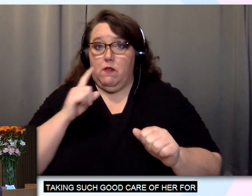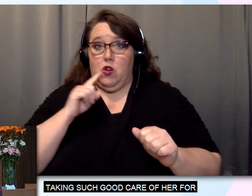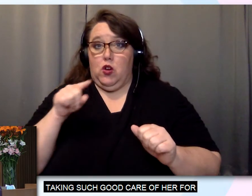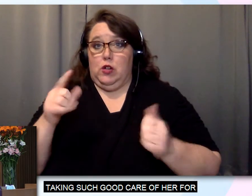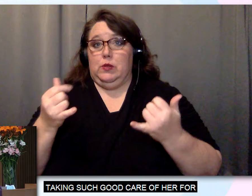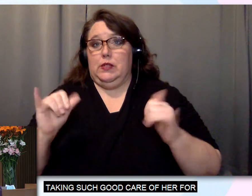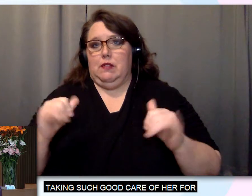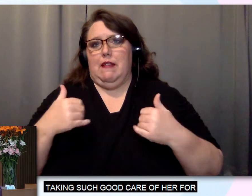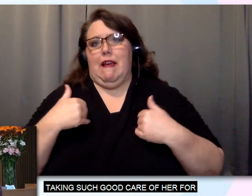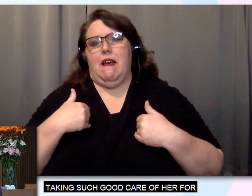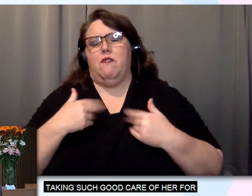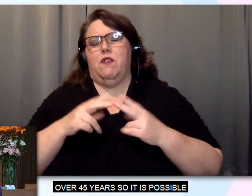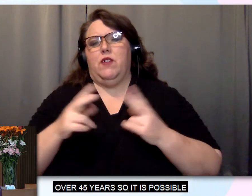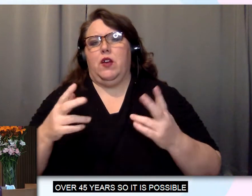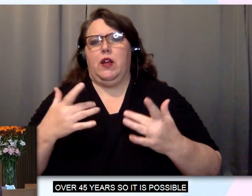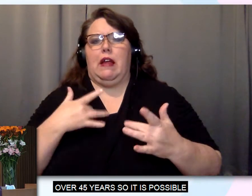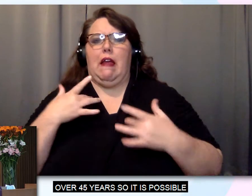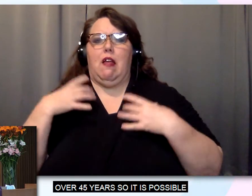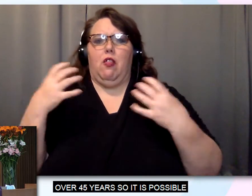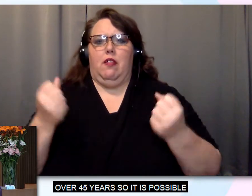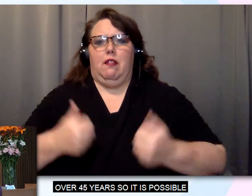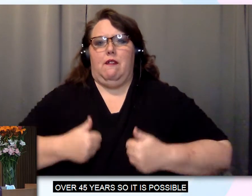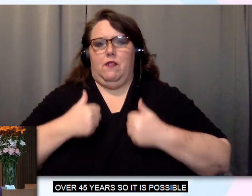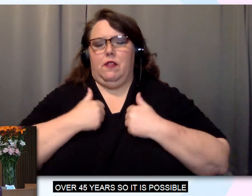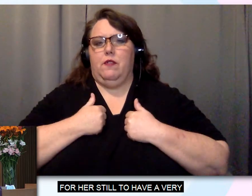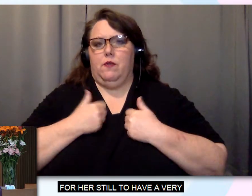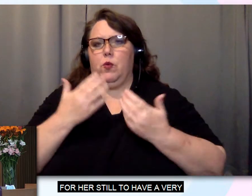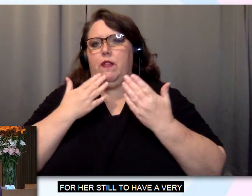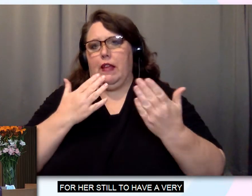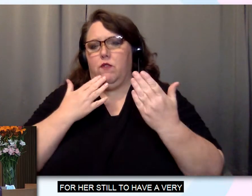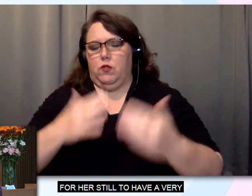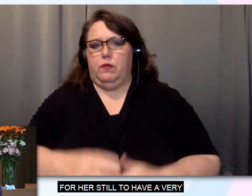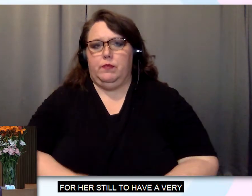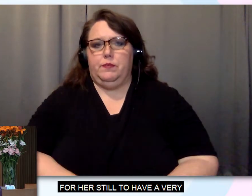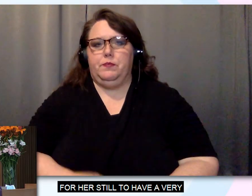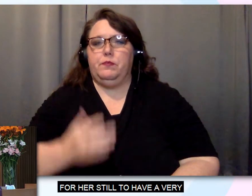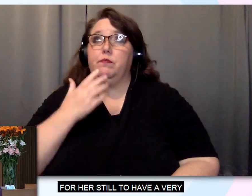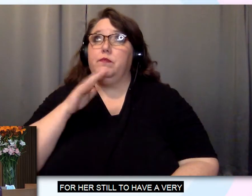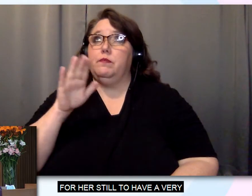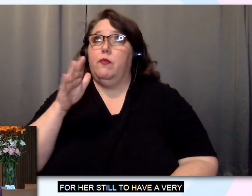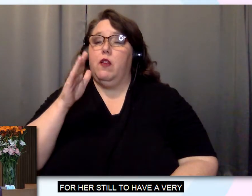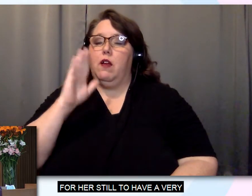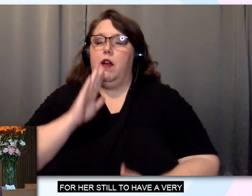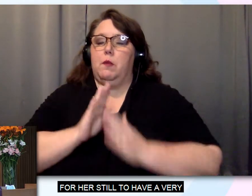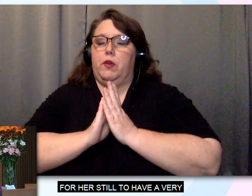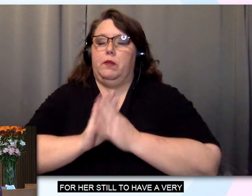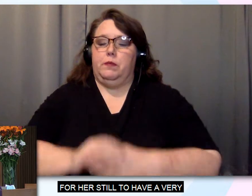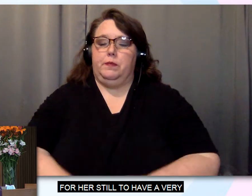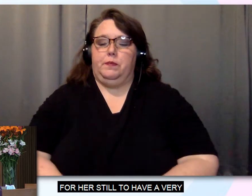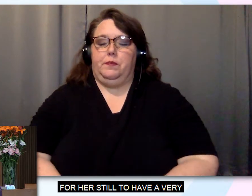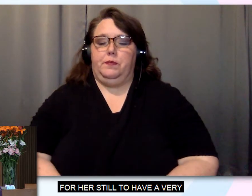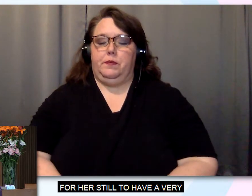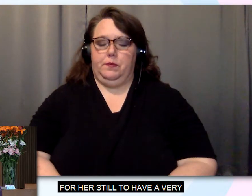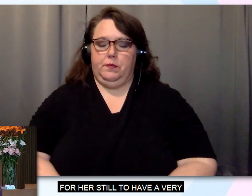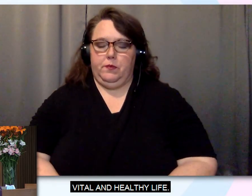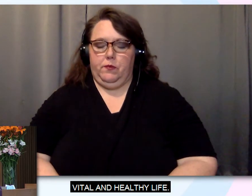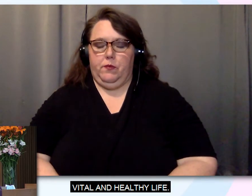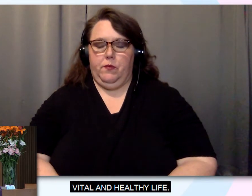it's possible for her to still have a very vital and healthy life. We are thankful. Let's go to God in